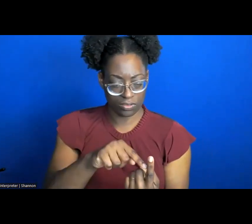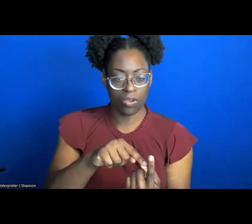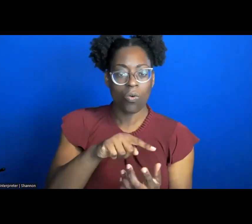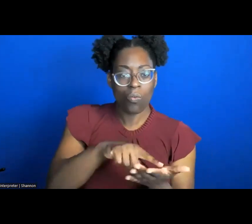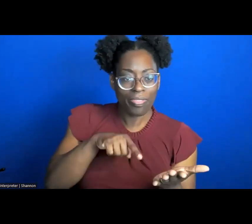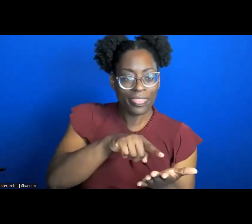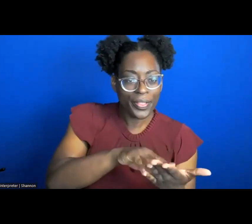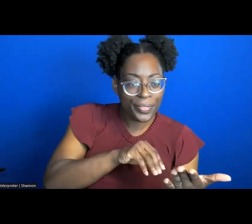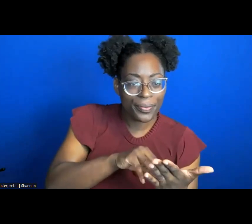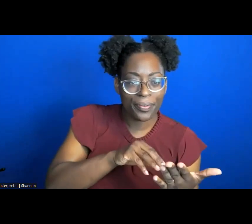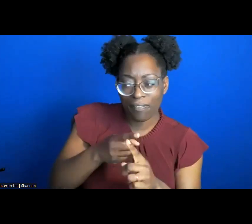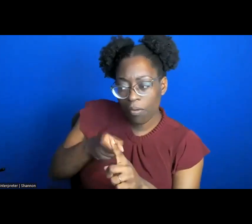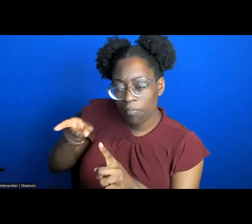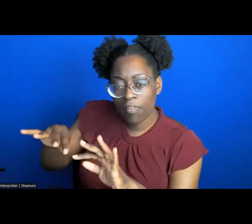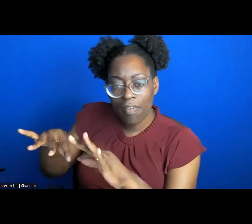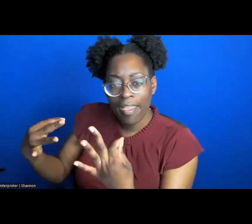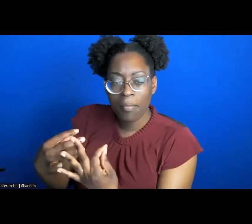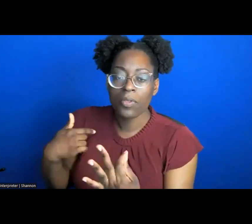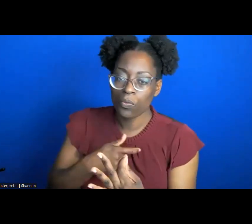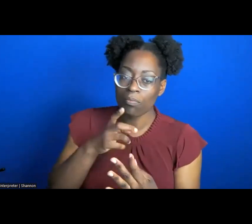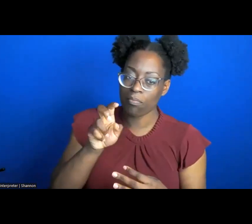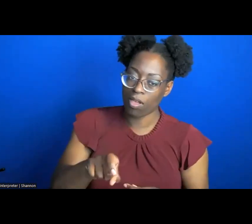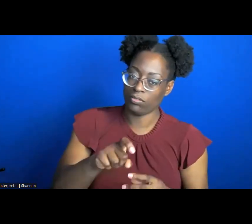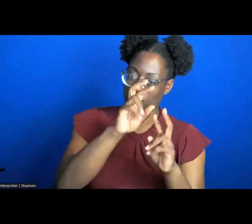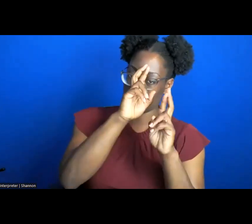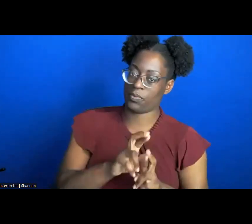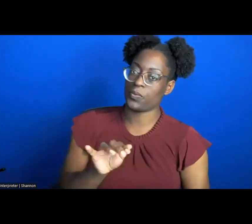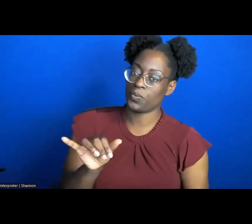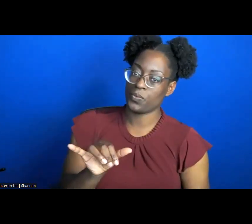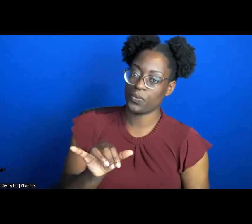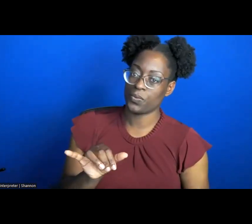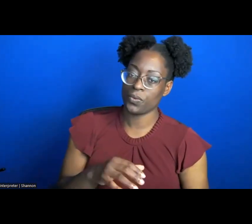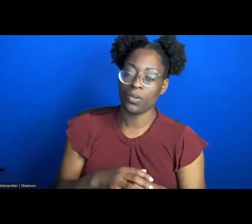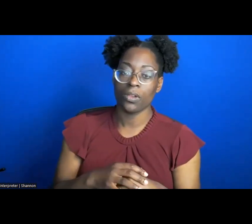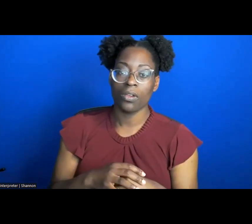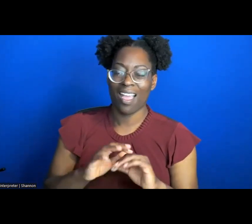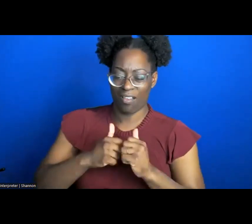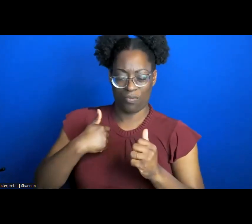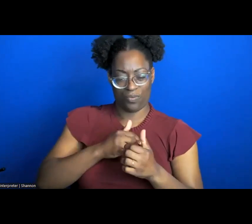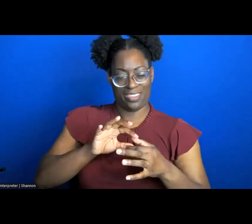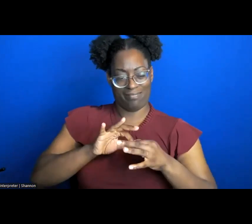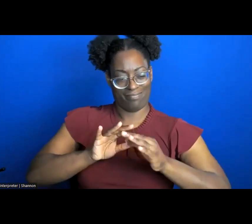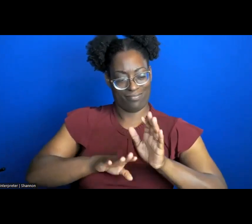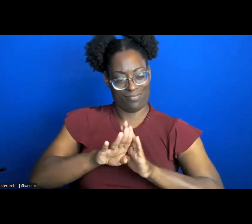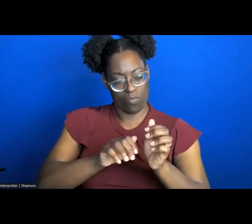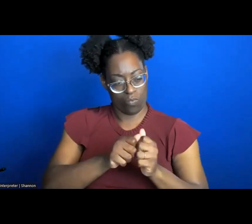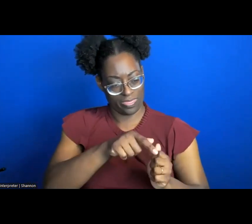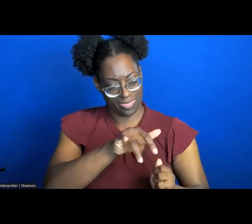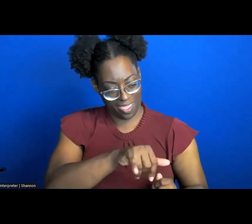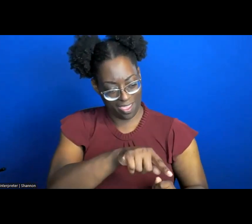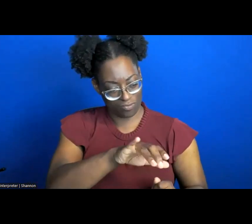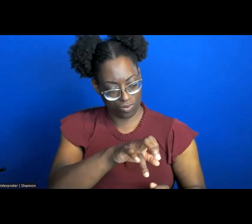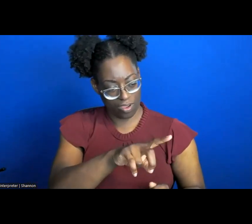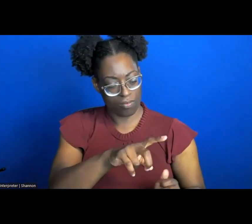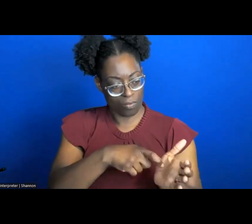and respect. These are all great ideals, but what does that look like in practice for all families, and specifically